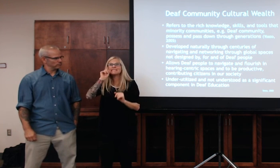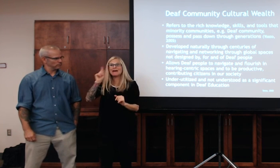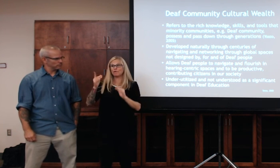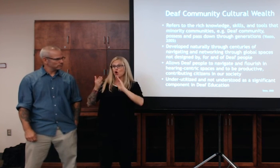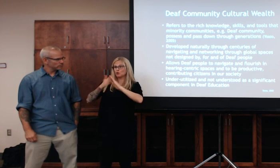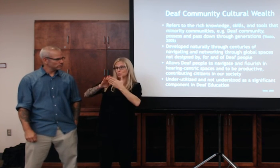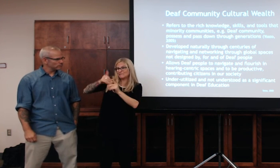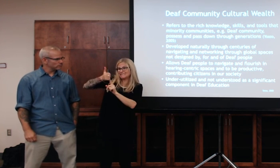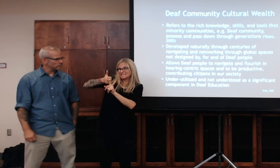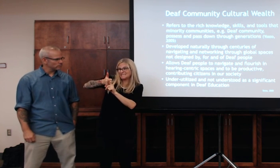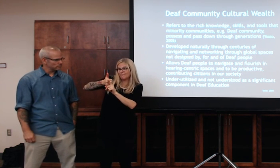Now, the deaf community